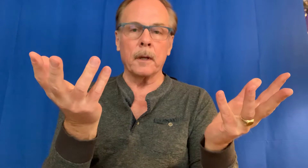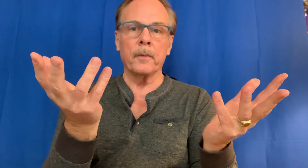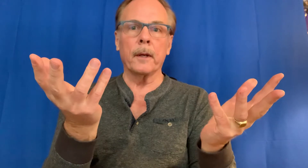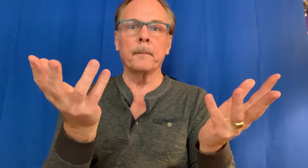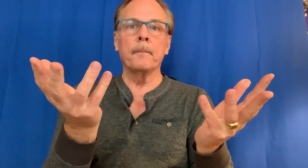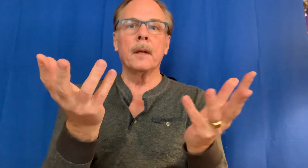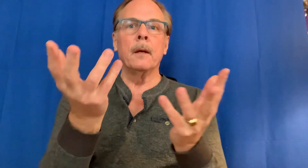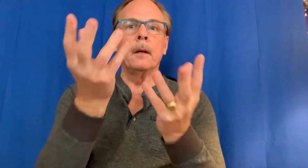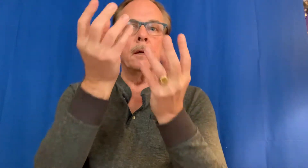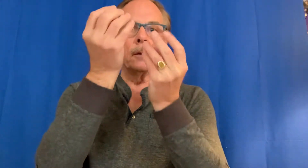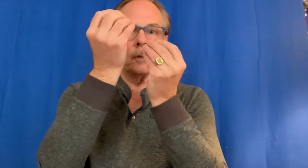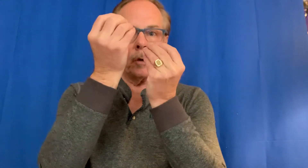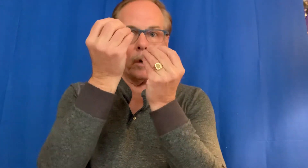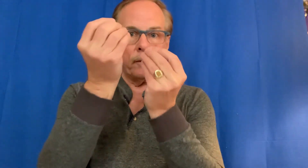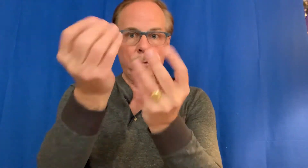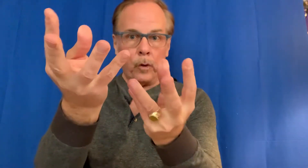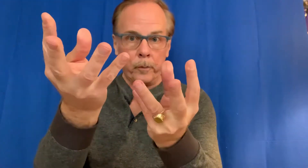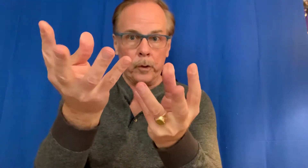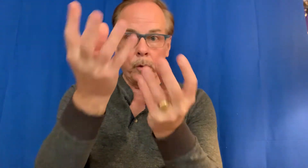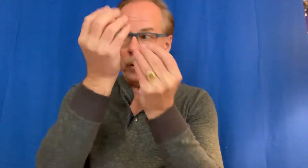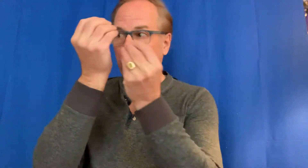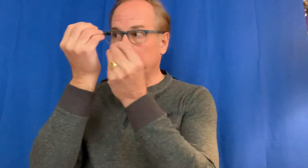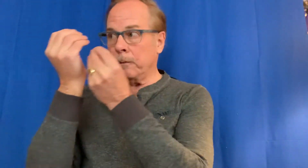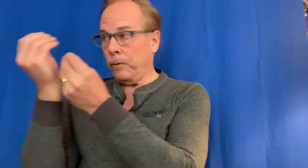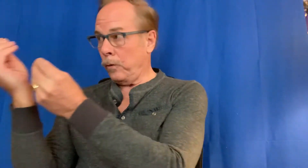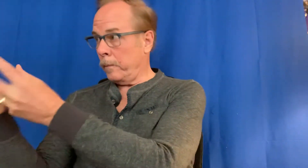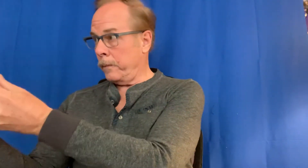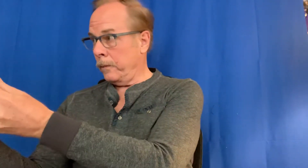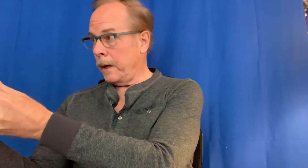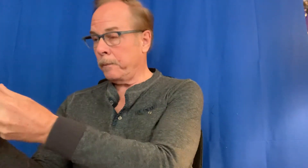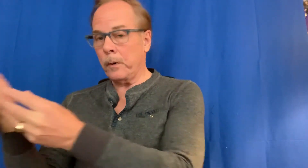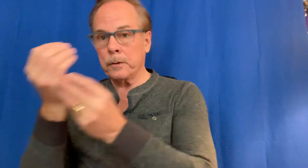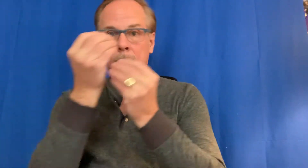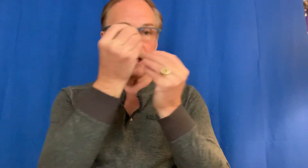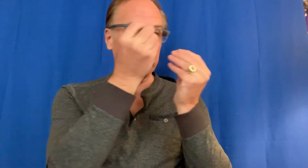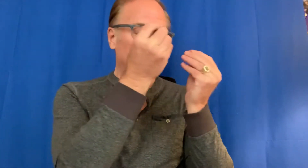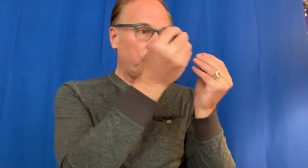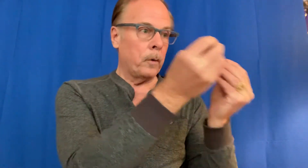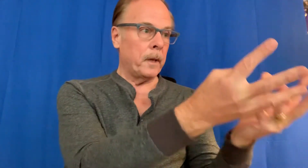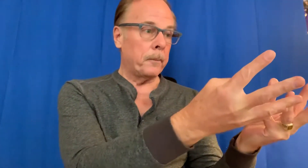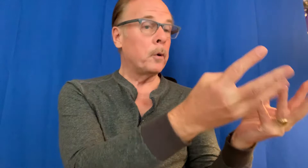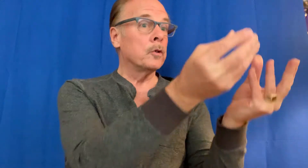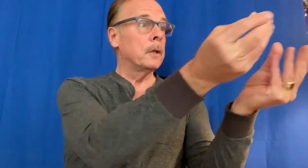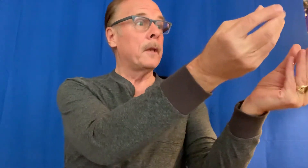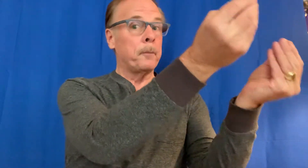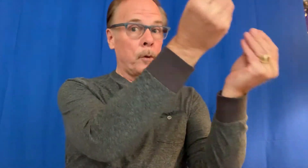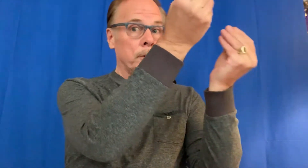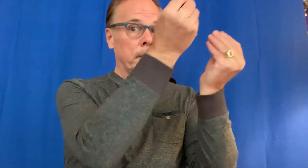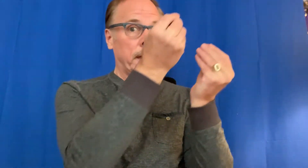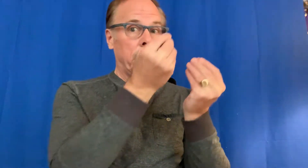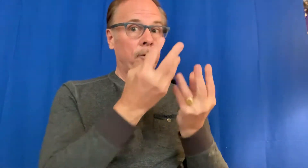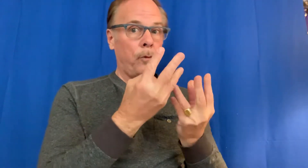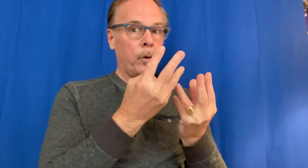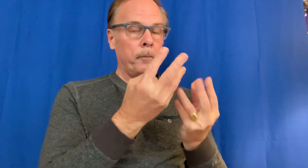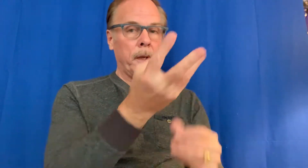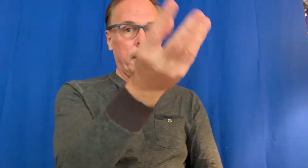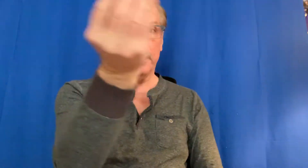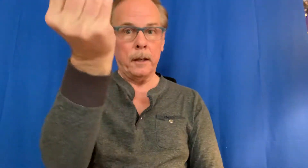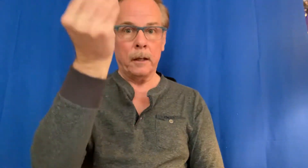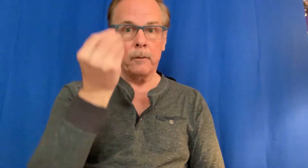something. So I inform you, I can inform that person, I can inform that person can inform me,